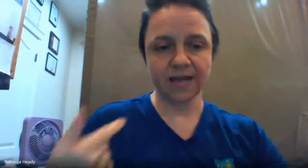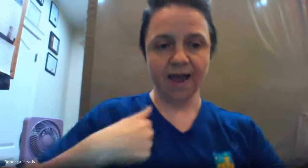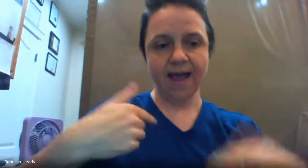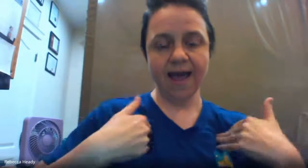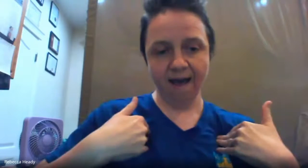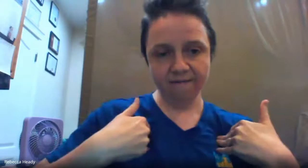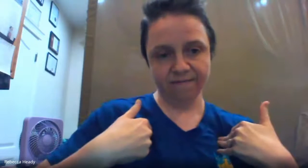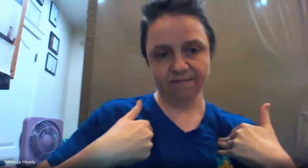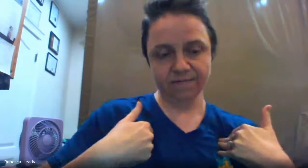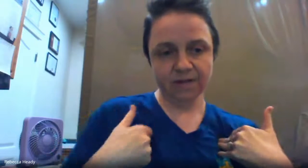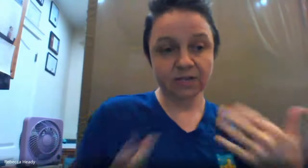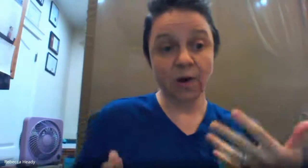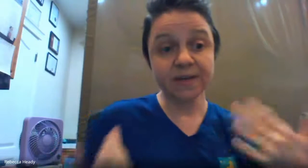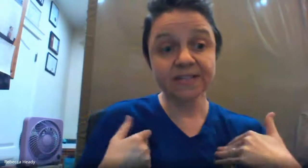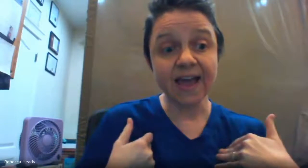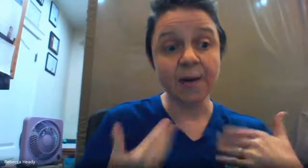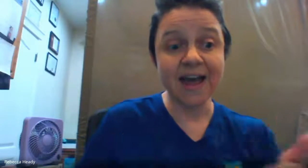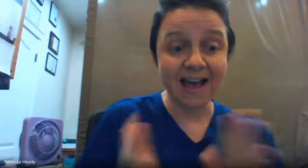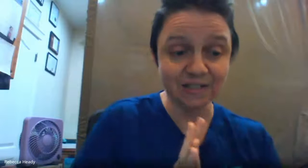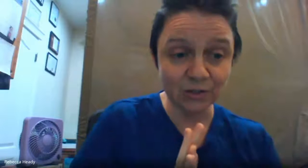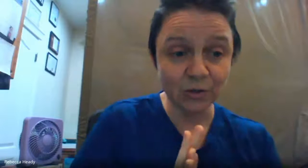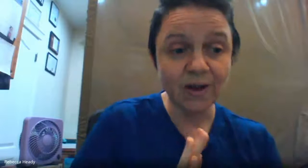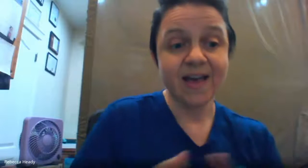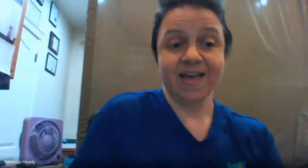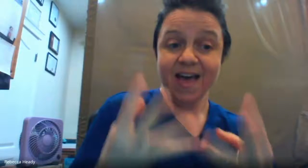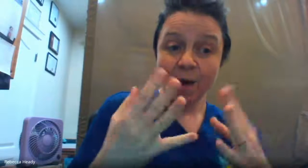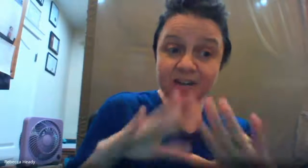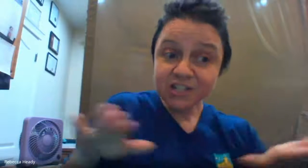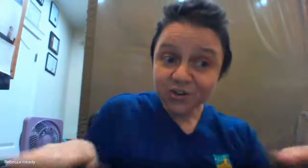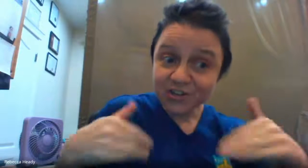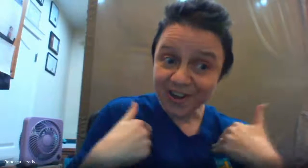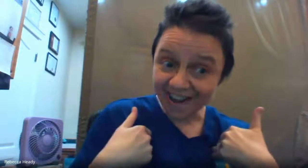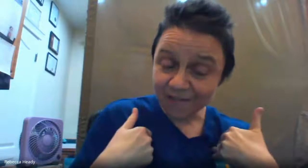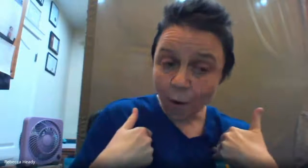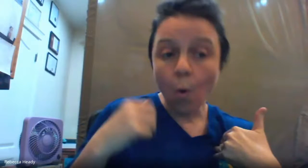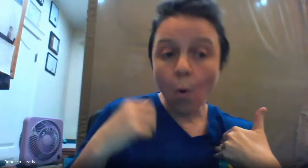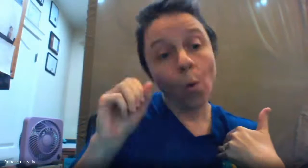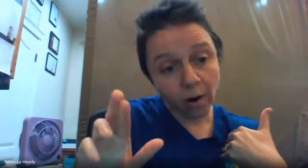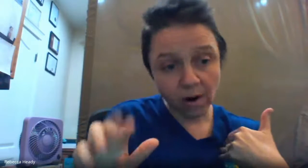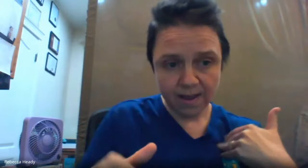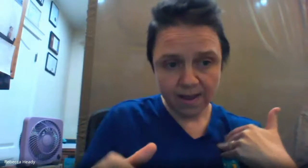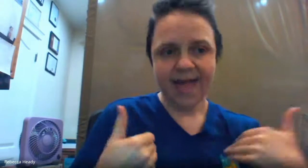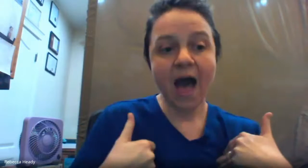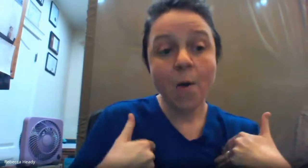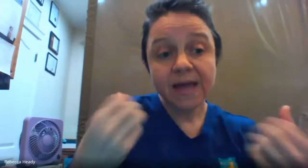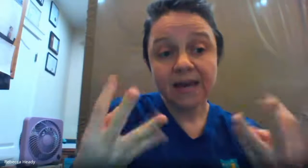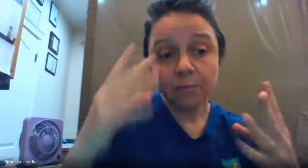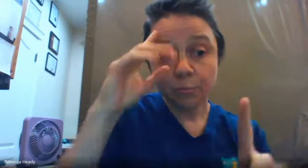have. So I'm going to ask you, how many children do you have? Or how many brothers and